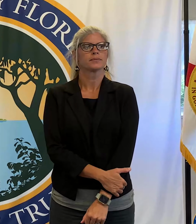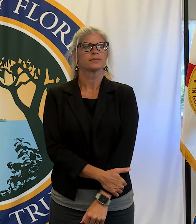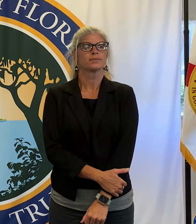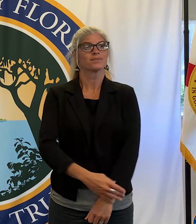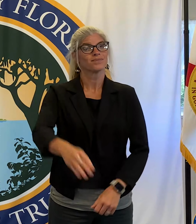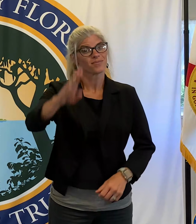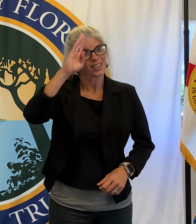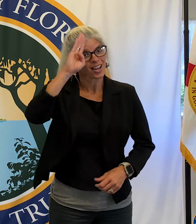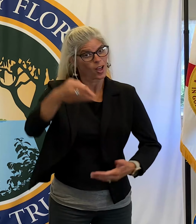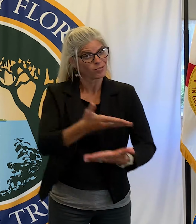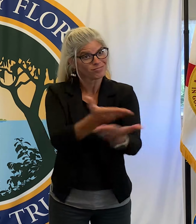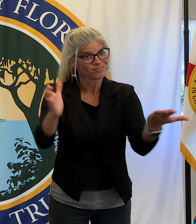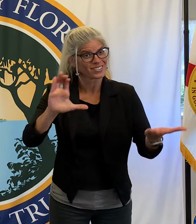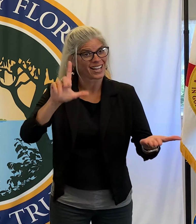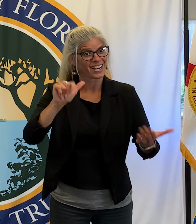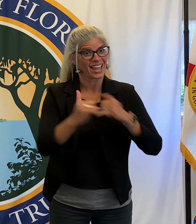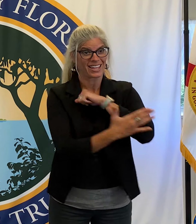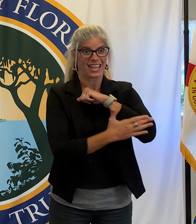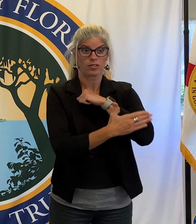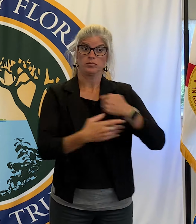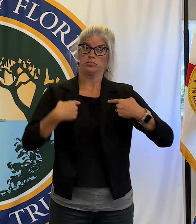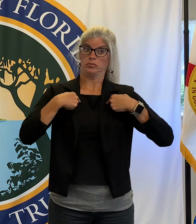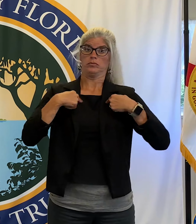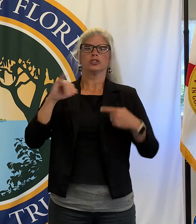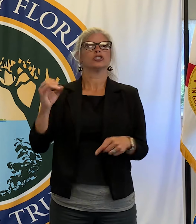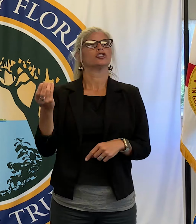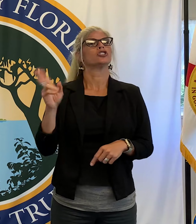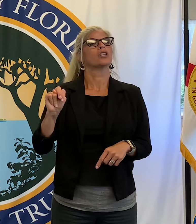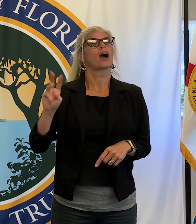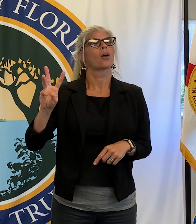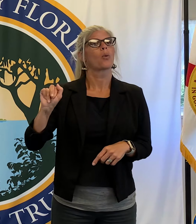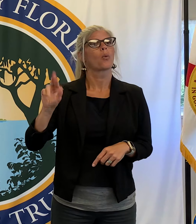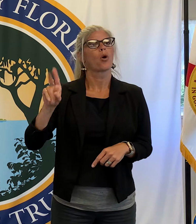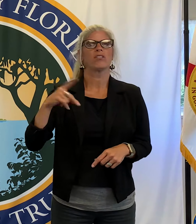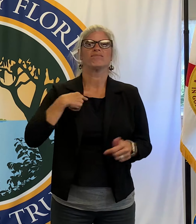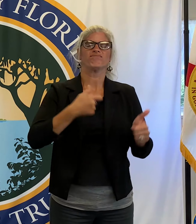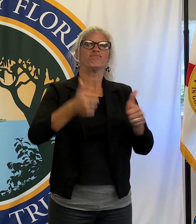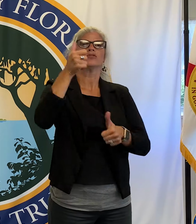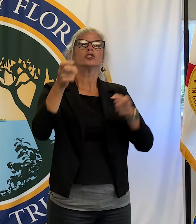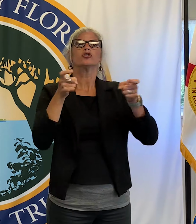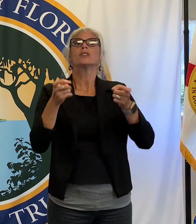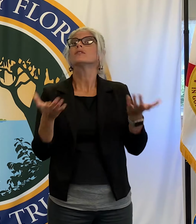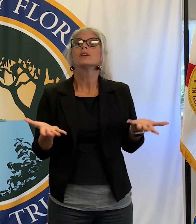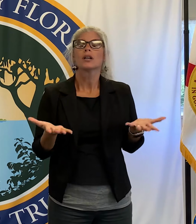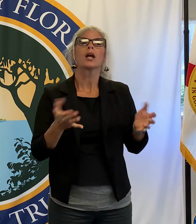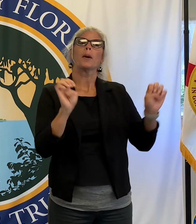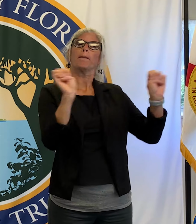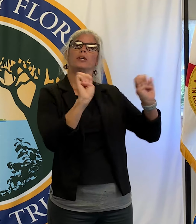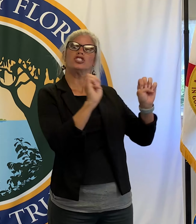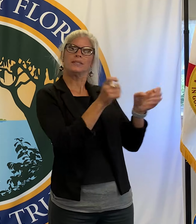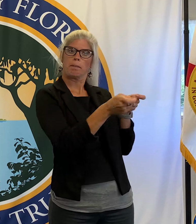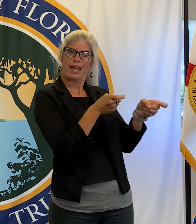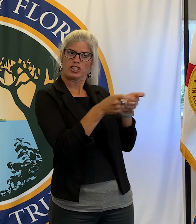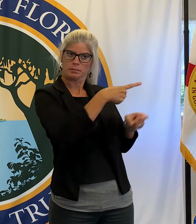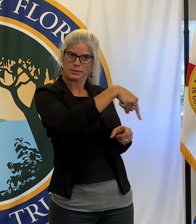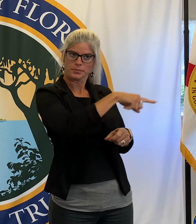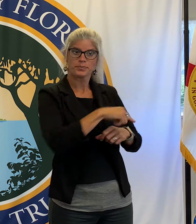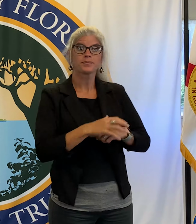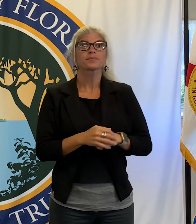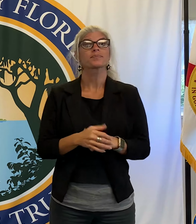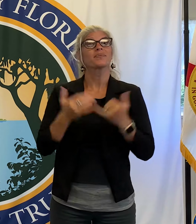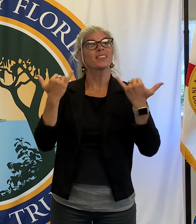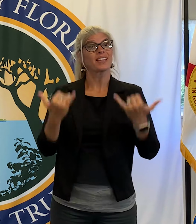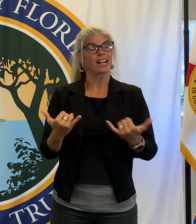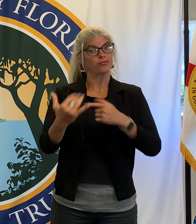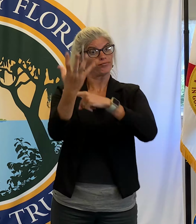Hello, Clay County. John Ward, Director of Emergency Management here in Clay County. And to continue with our ongoing video library for emergency